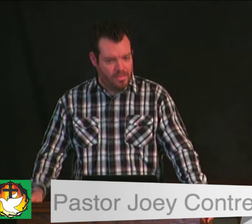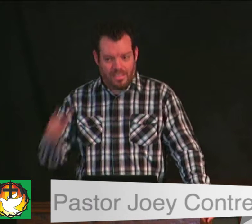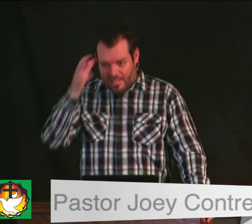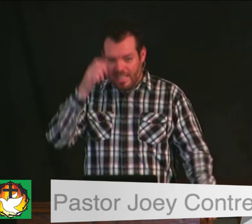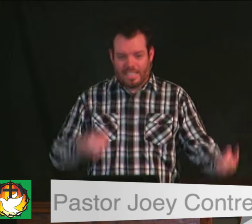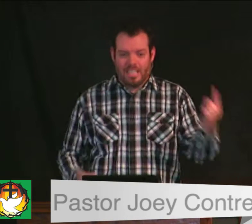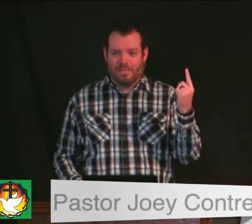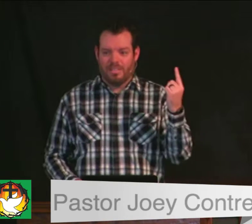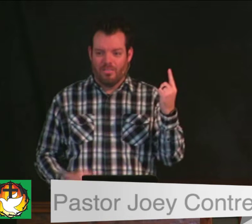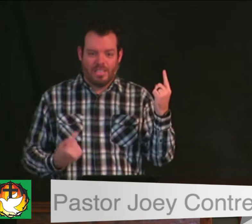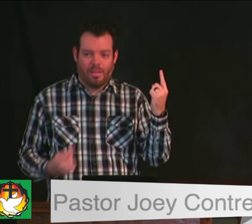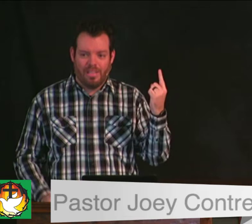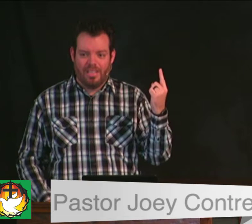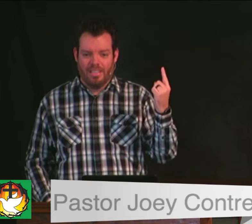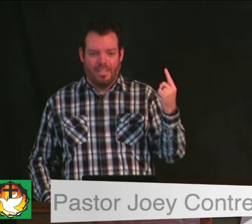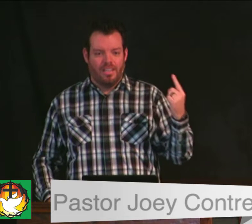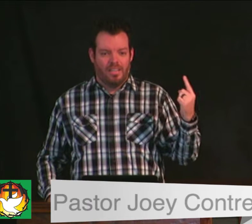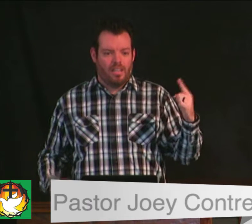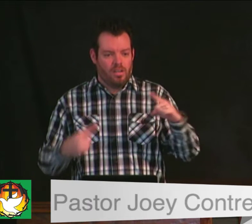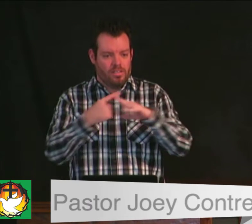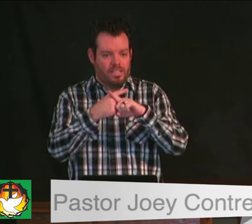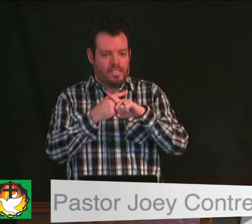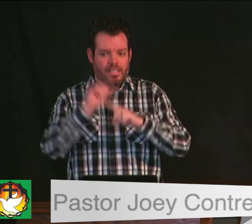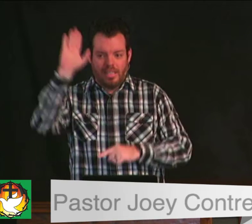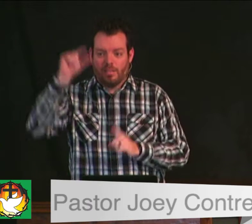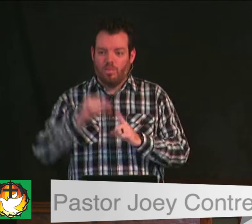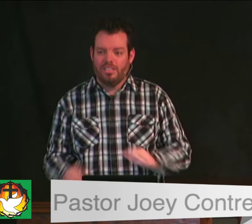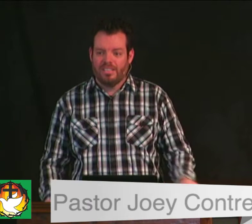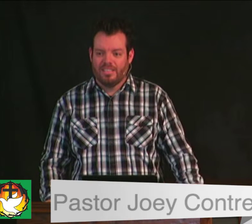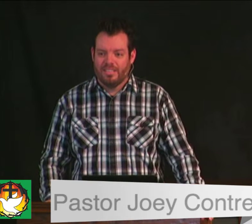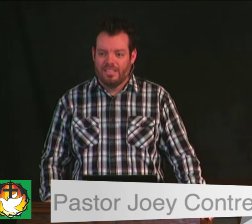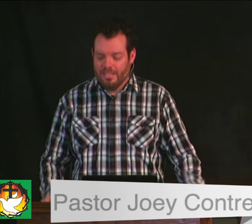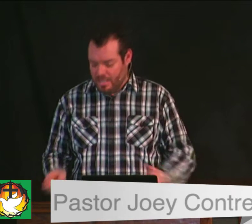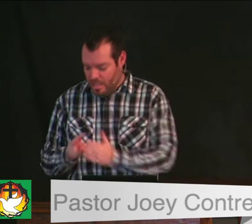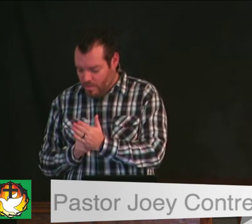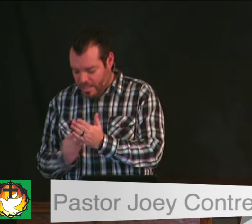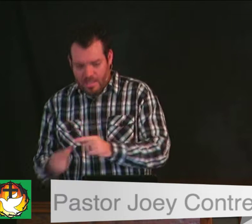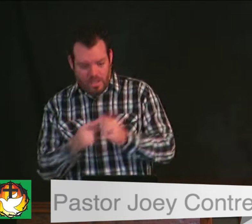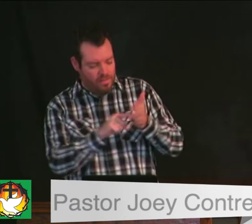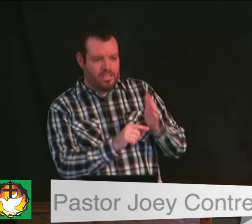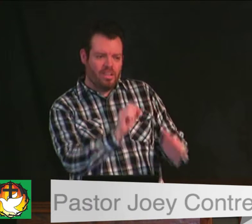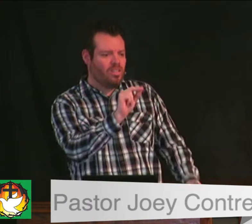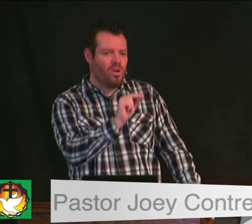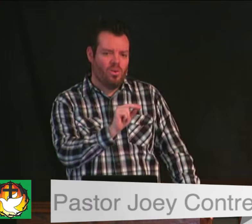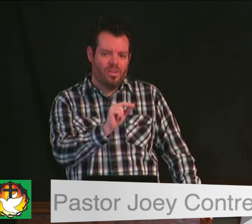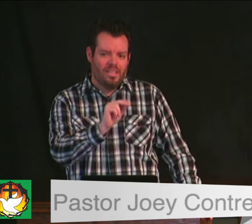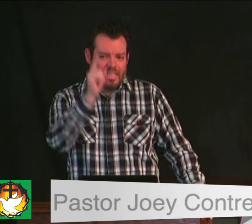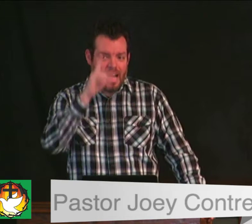Because if Satan comes with something that contradicts his words, and you read it and you show the first, no. God